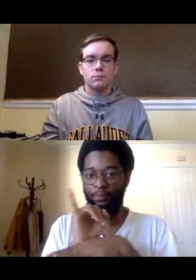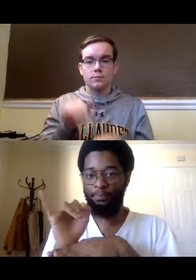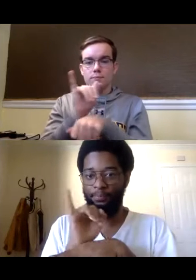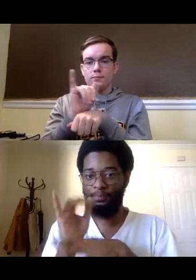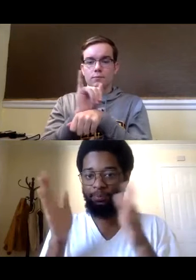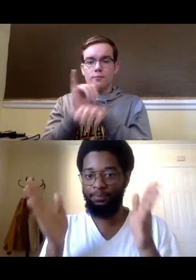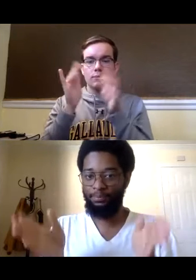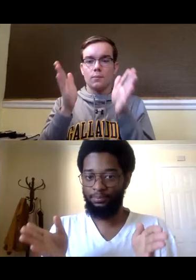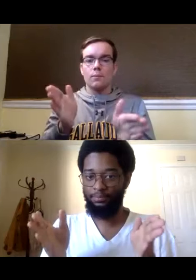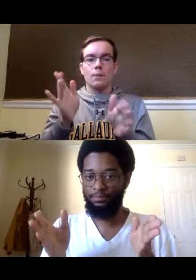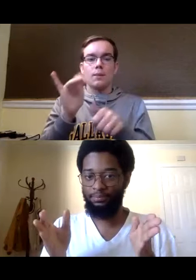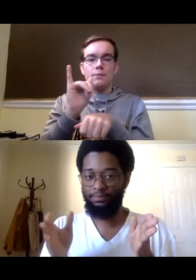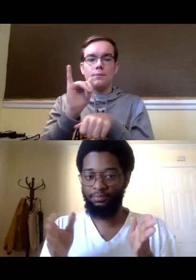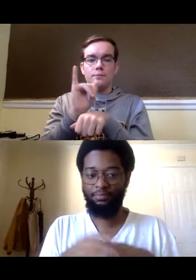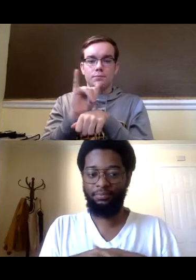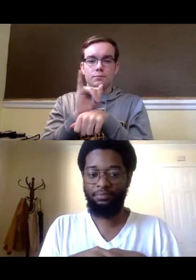Intern.